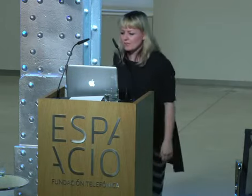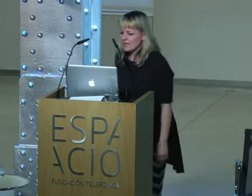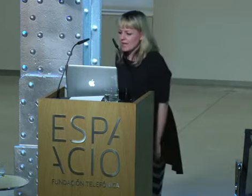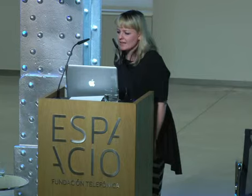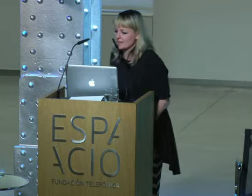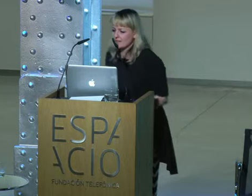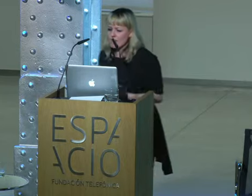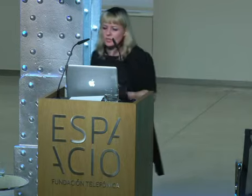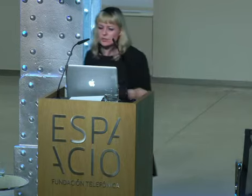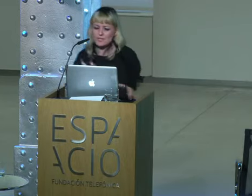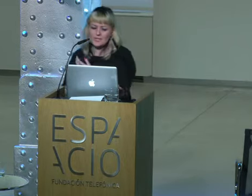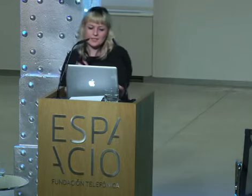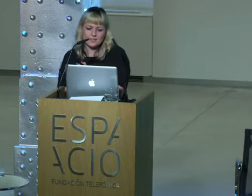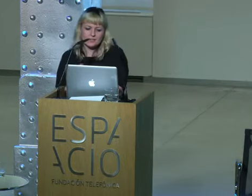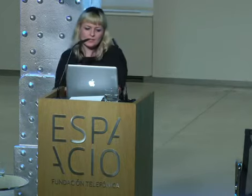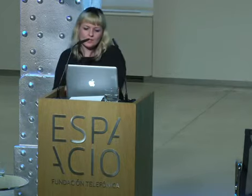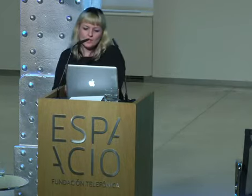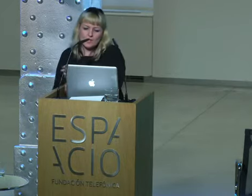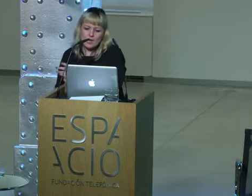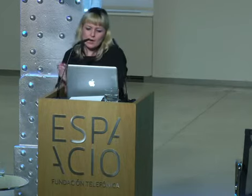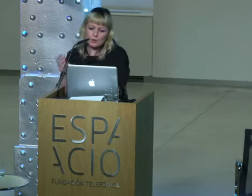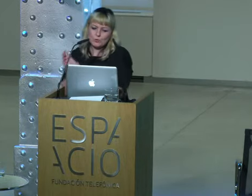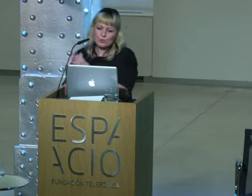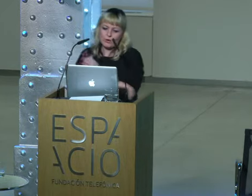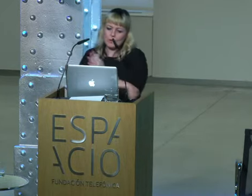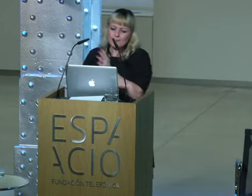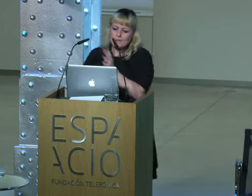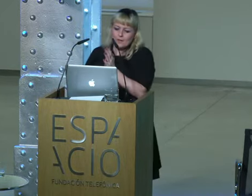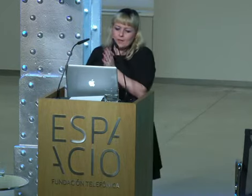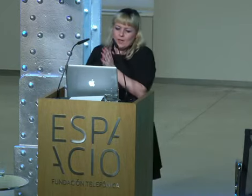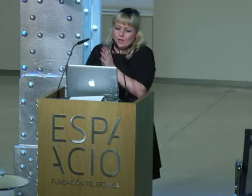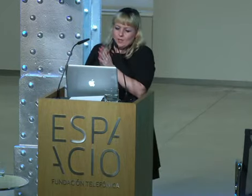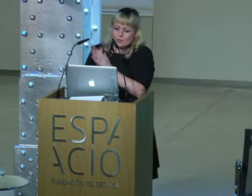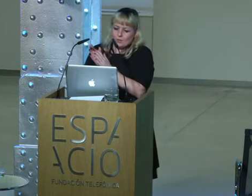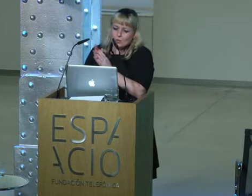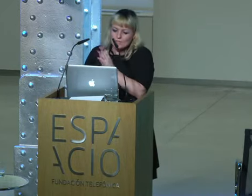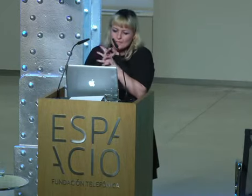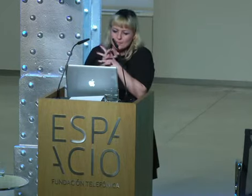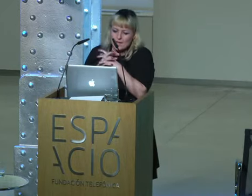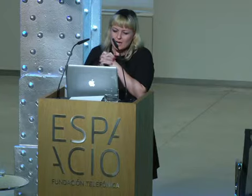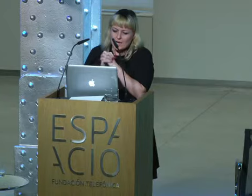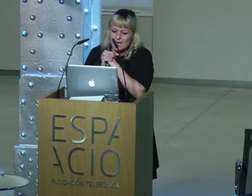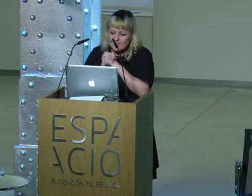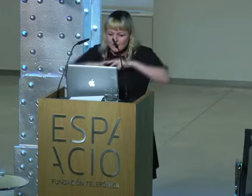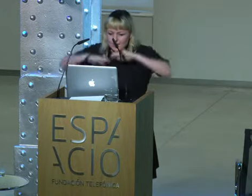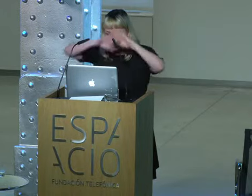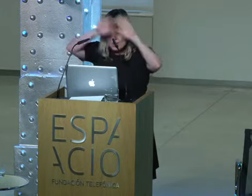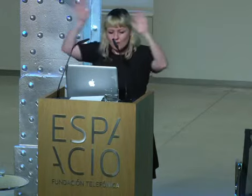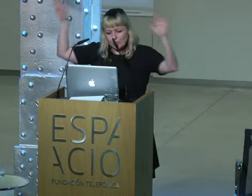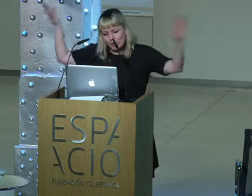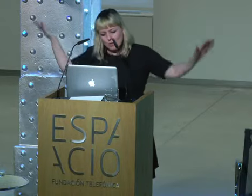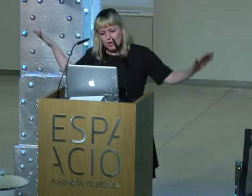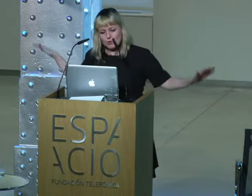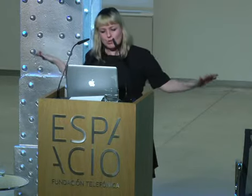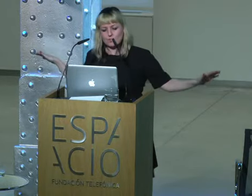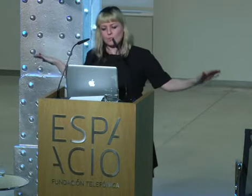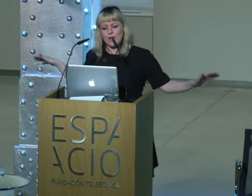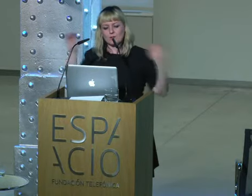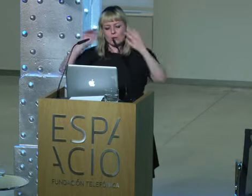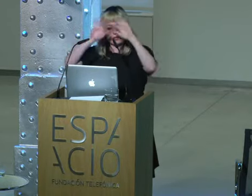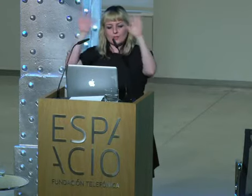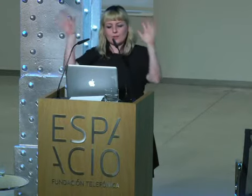instance, we had some creators who were talking about anything that's across